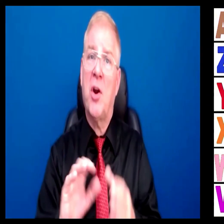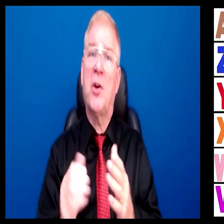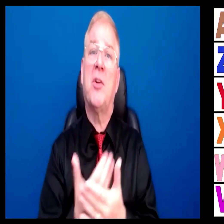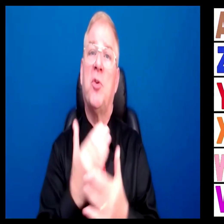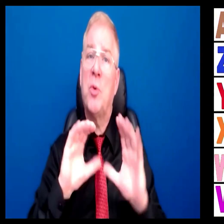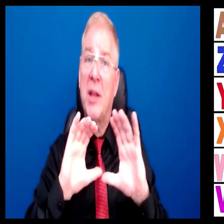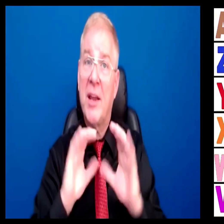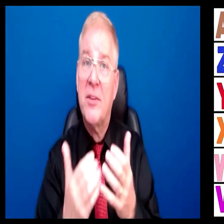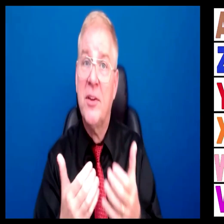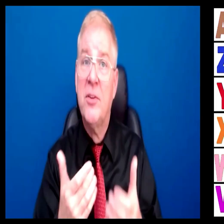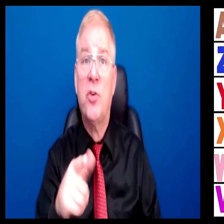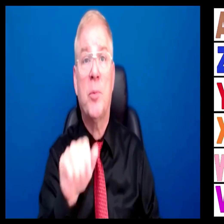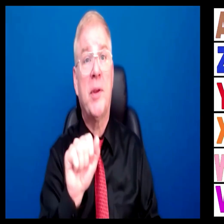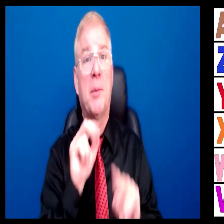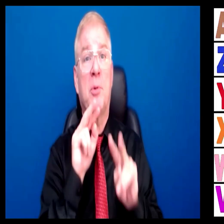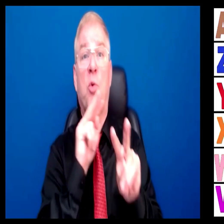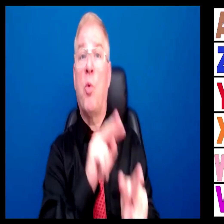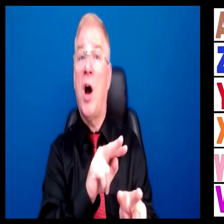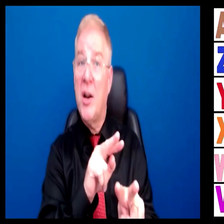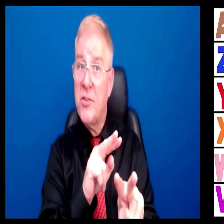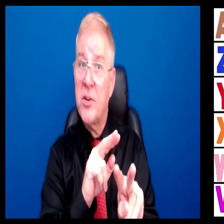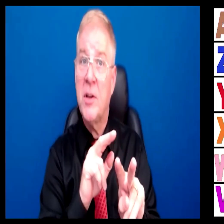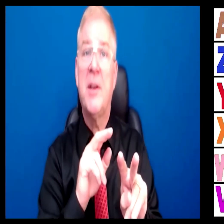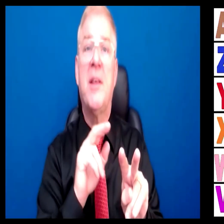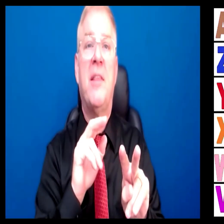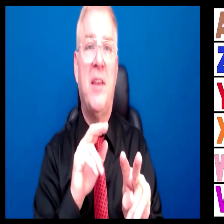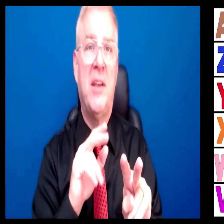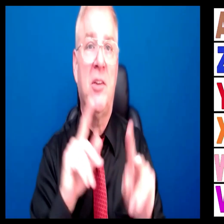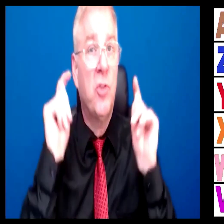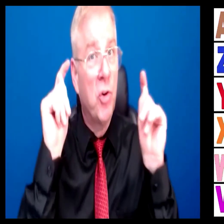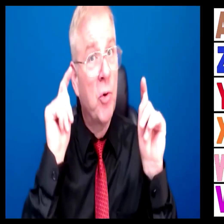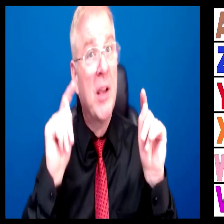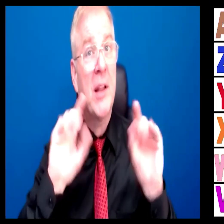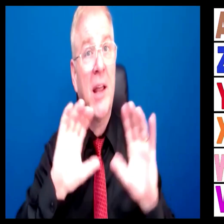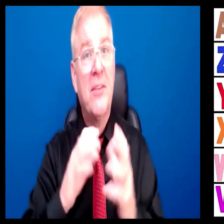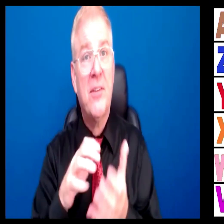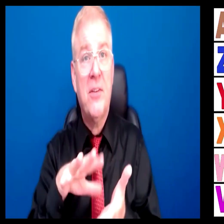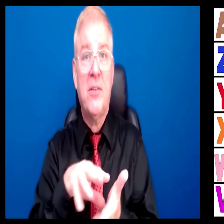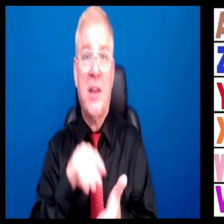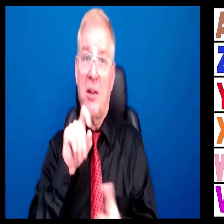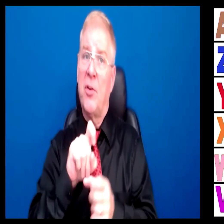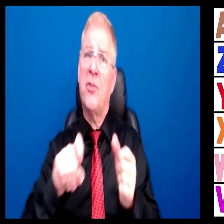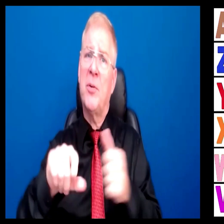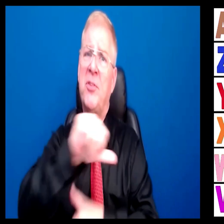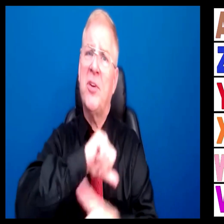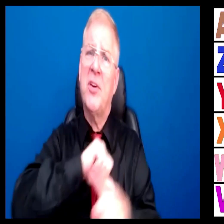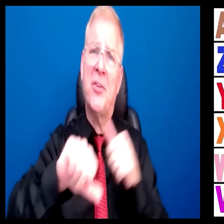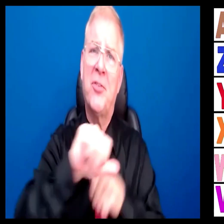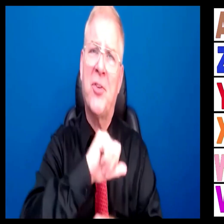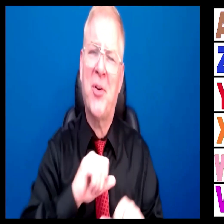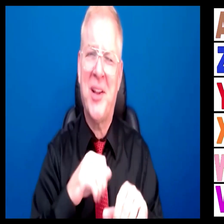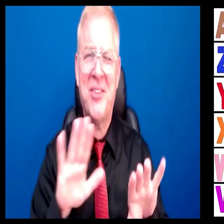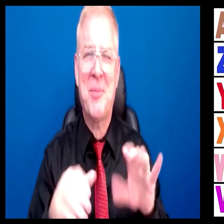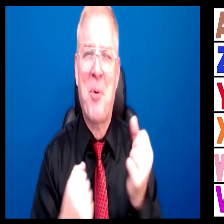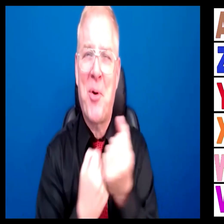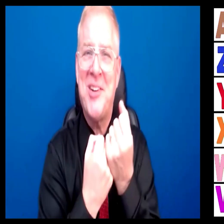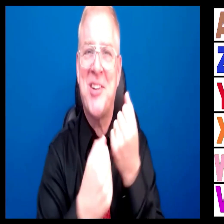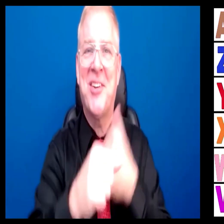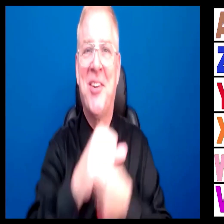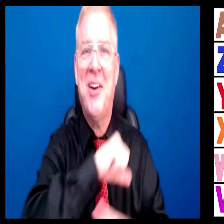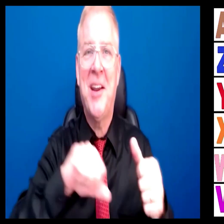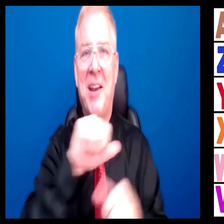information regarding new classes. You'll be able to watch the tutoring classes and learn from each other. So let's